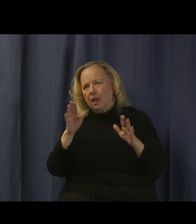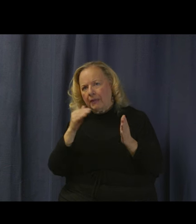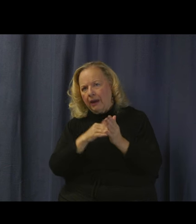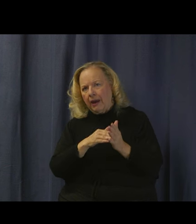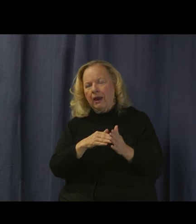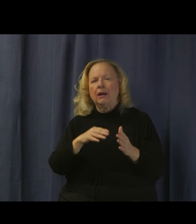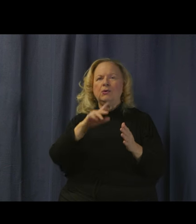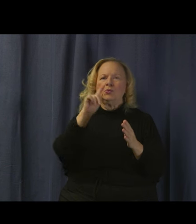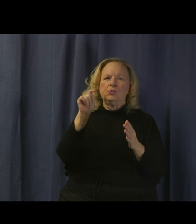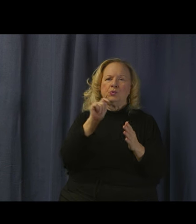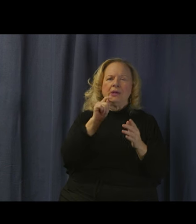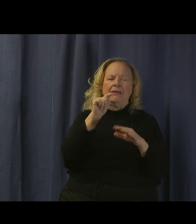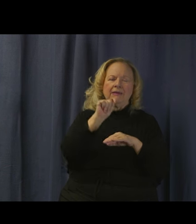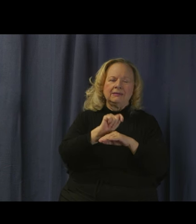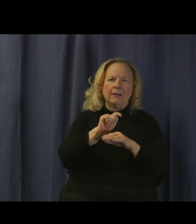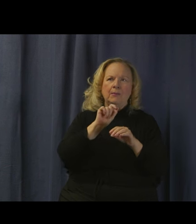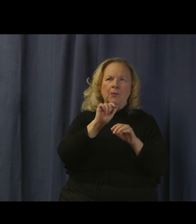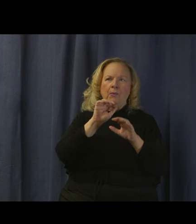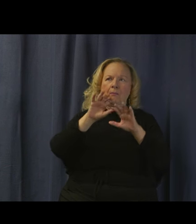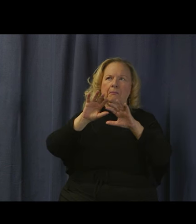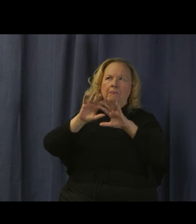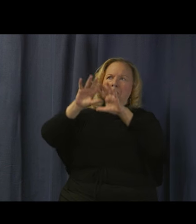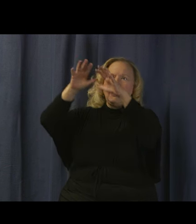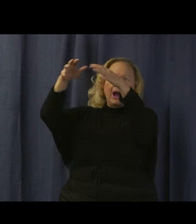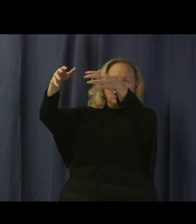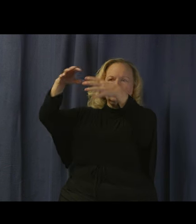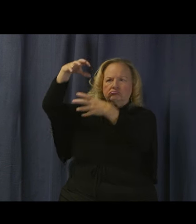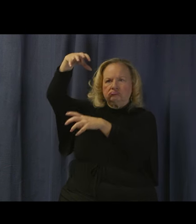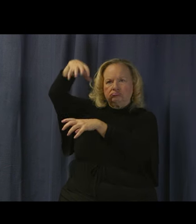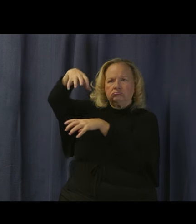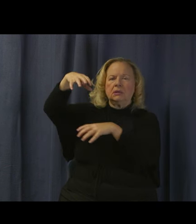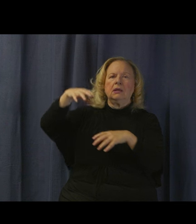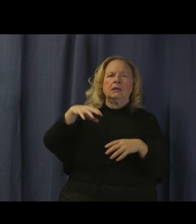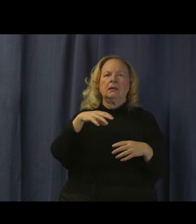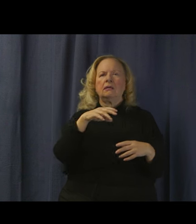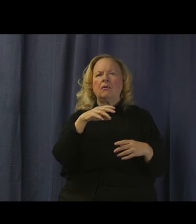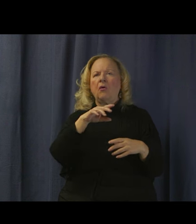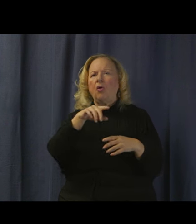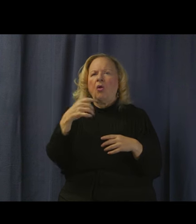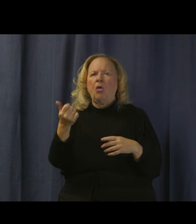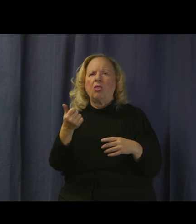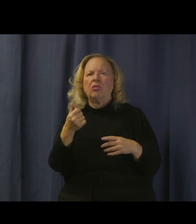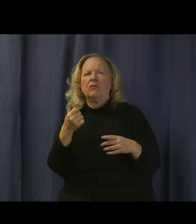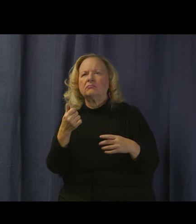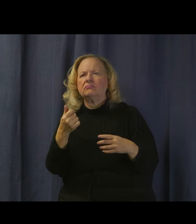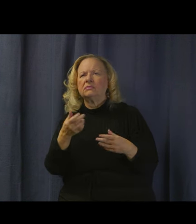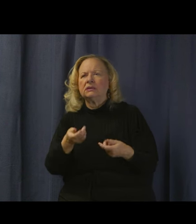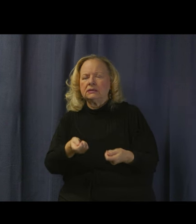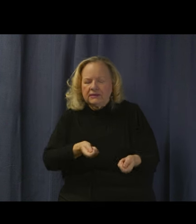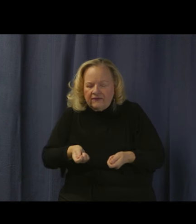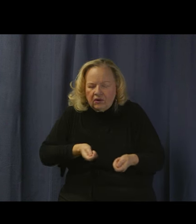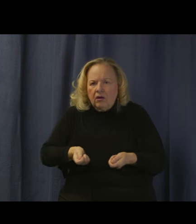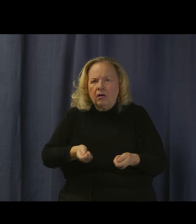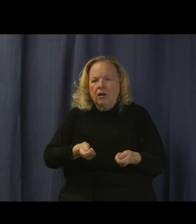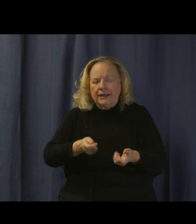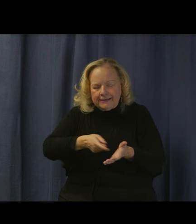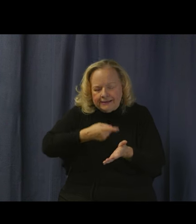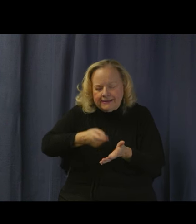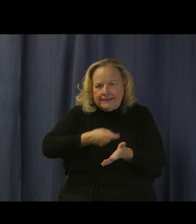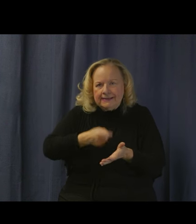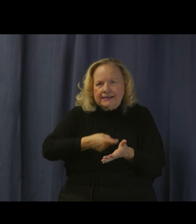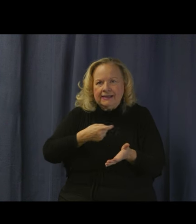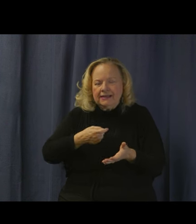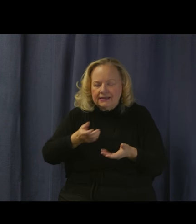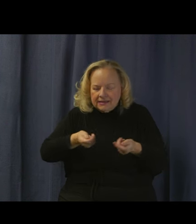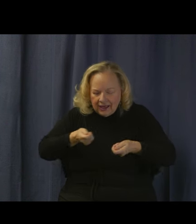Mount, Emek Zerim. You all get to help do sifting. You're going to work at an archaeological site, which will be a lot of fun.